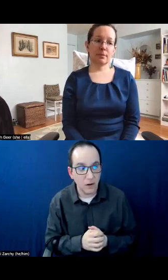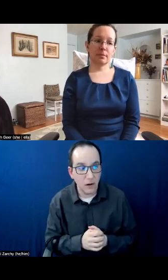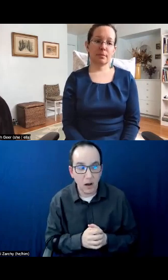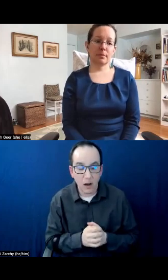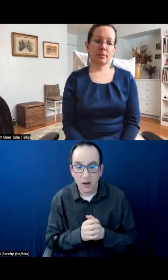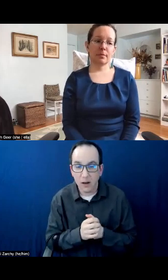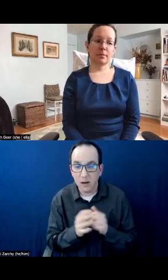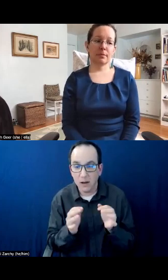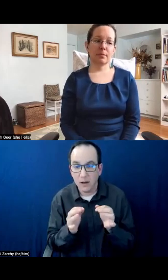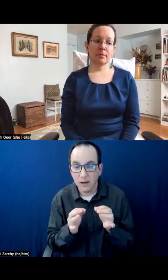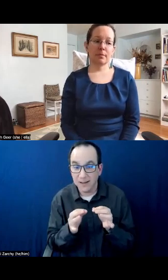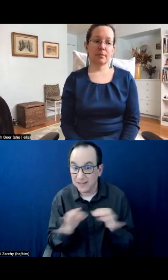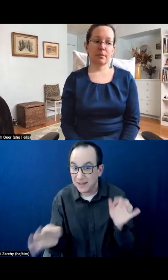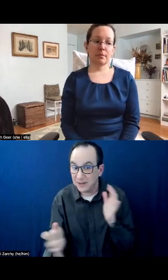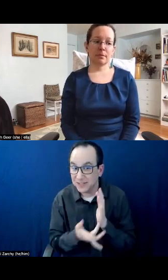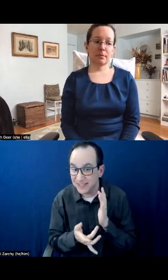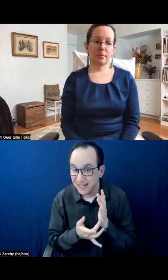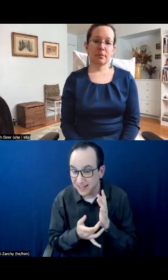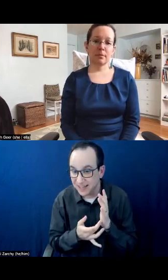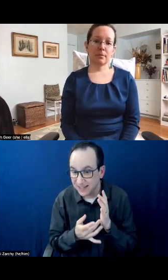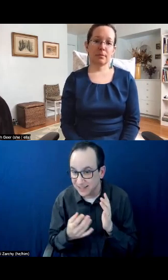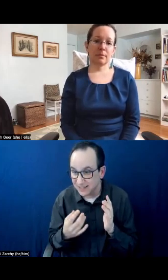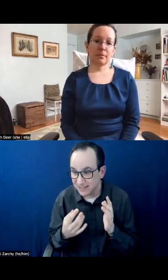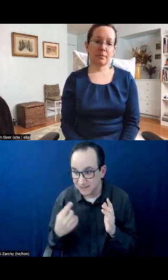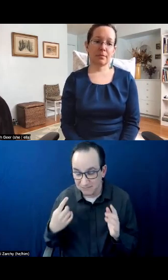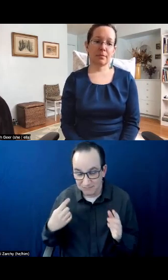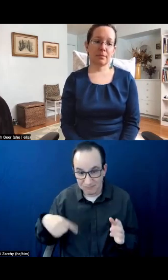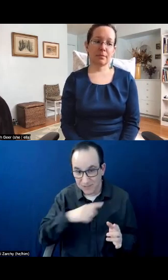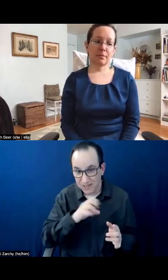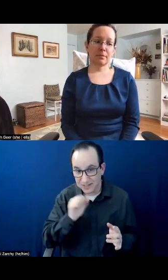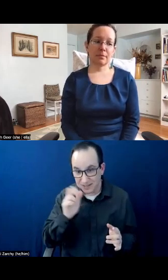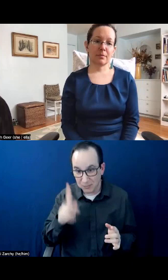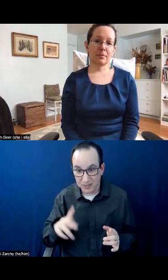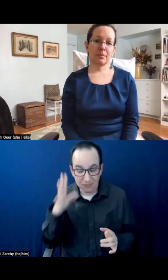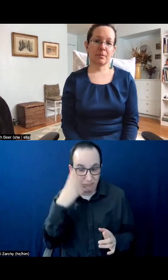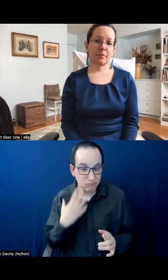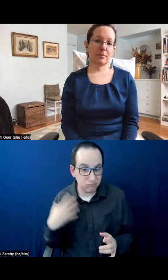So more about MLU, mean length of utterance.